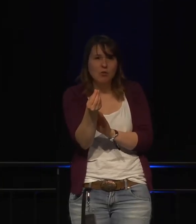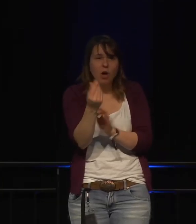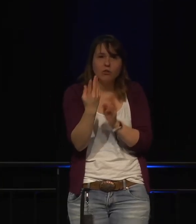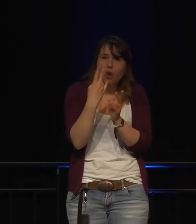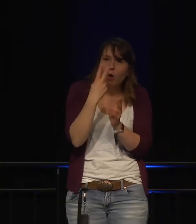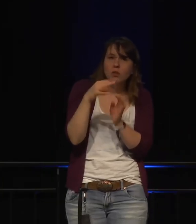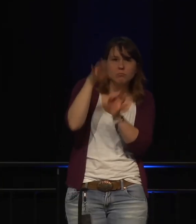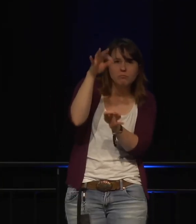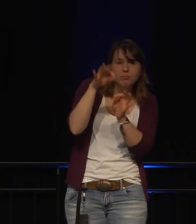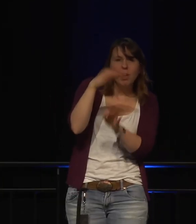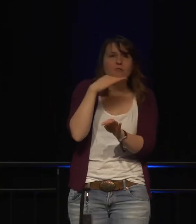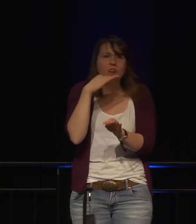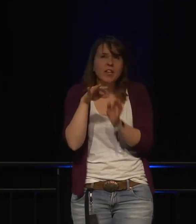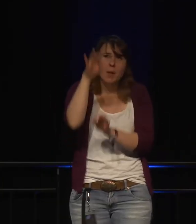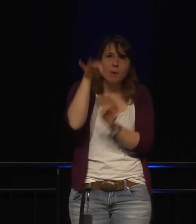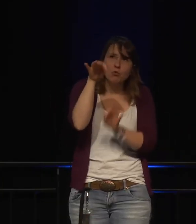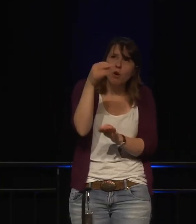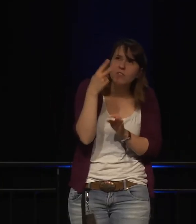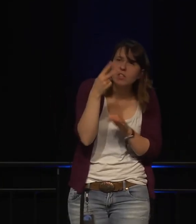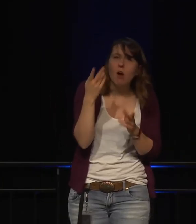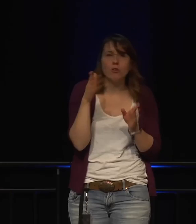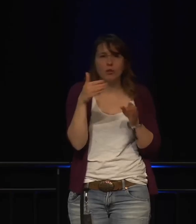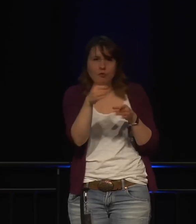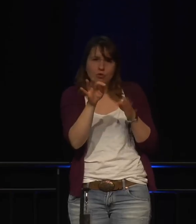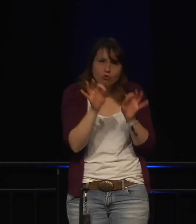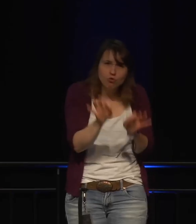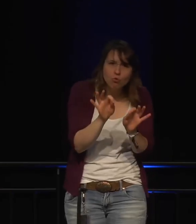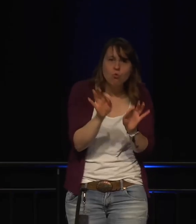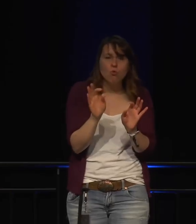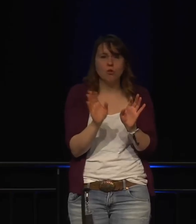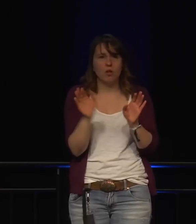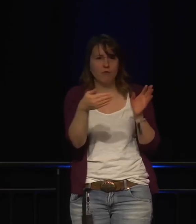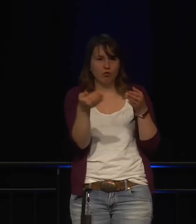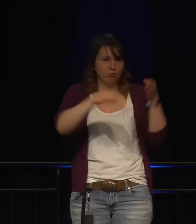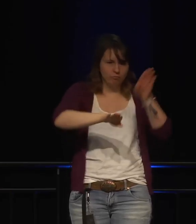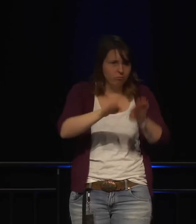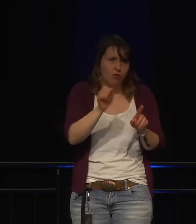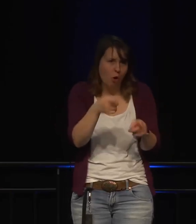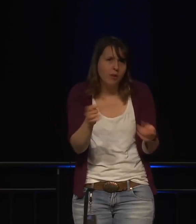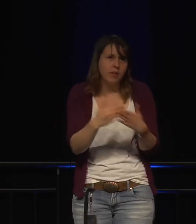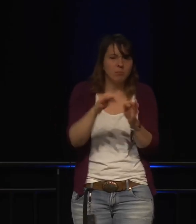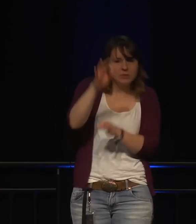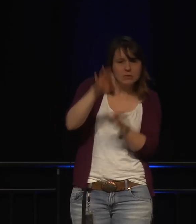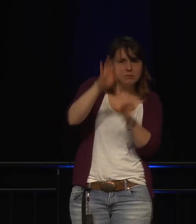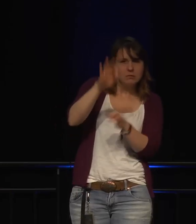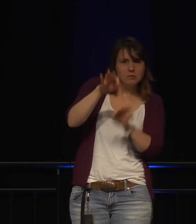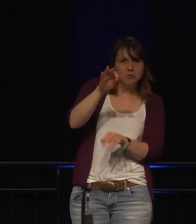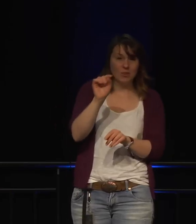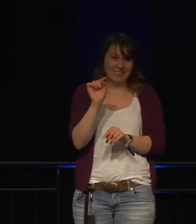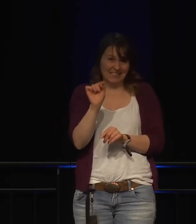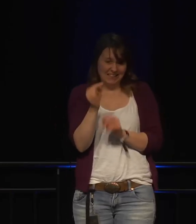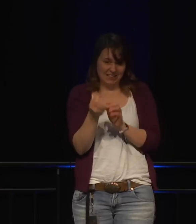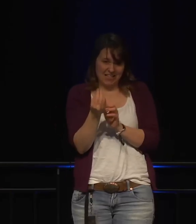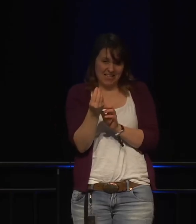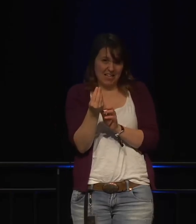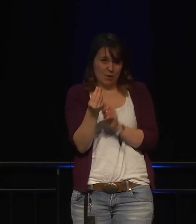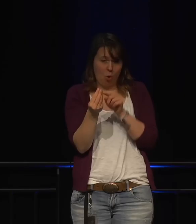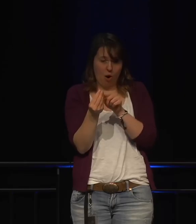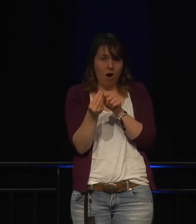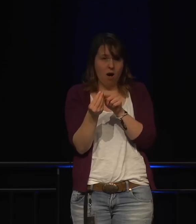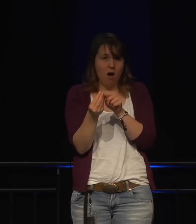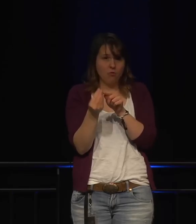and the fish tank, that the fishes didn't die. And these sensors were sending the data